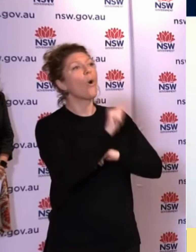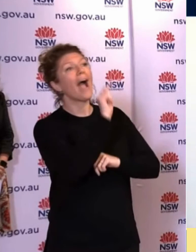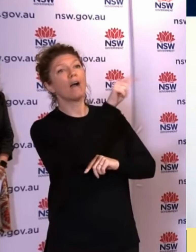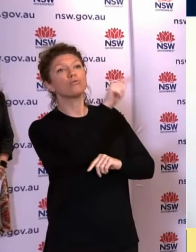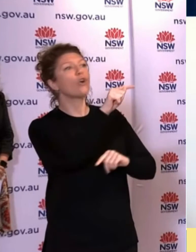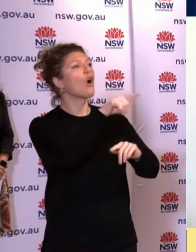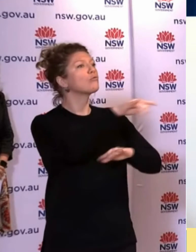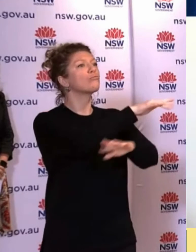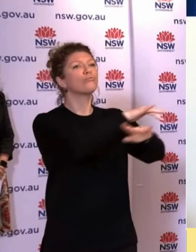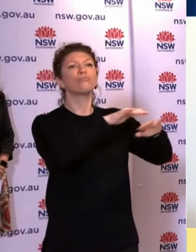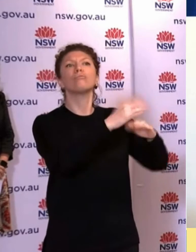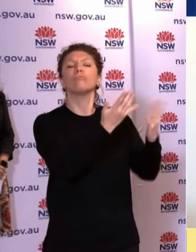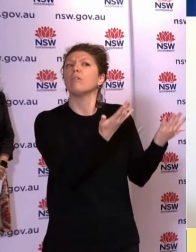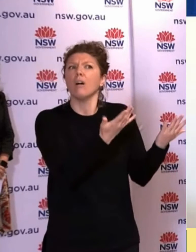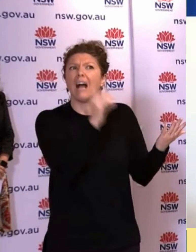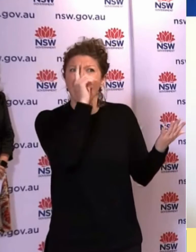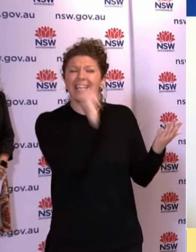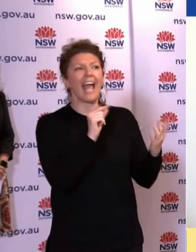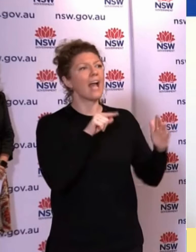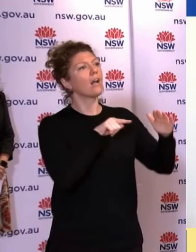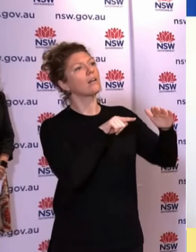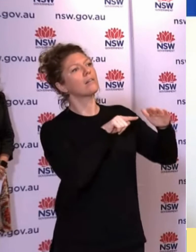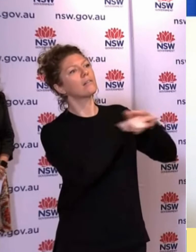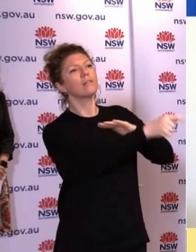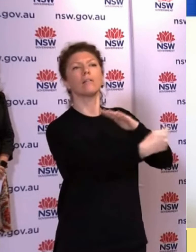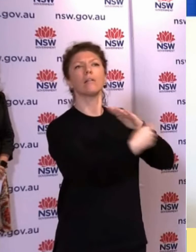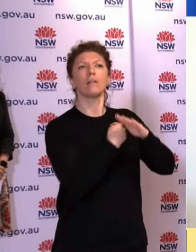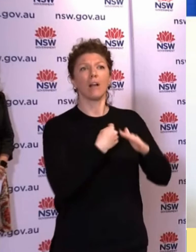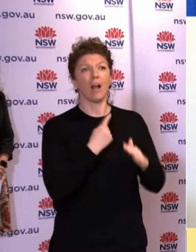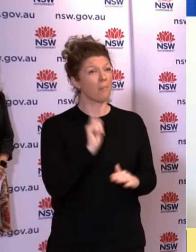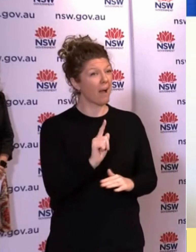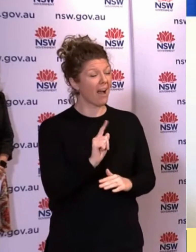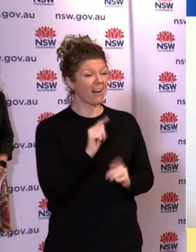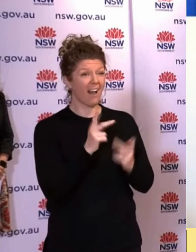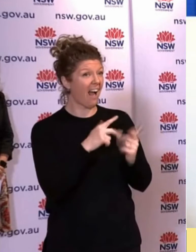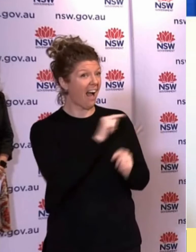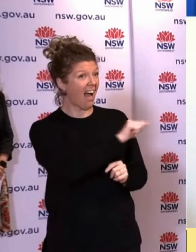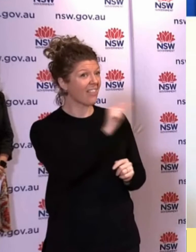we're restricting people into their homes at the moment, so they can't go outside and share it with their